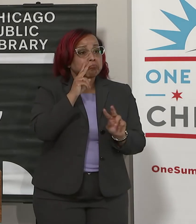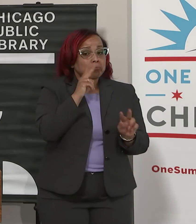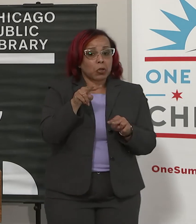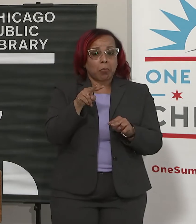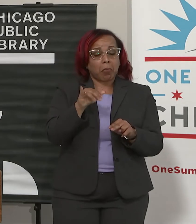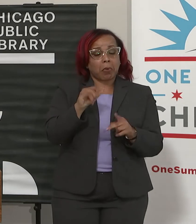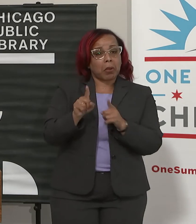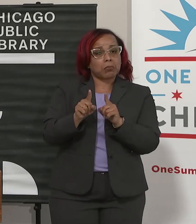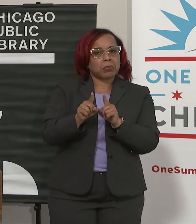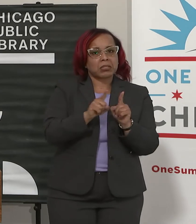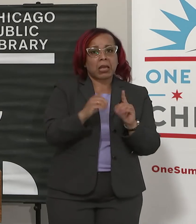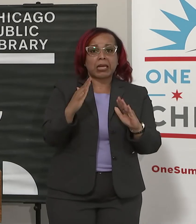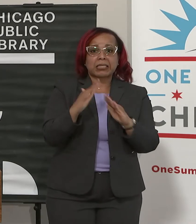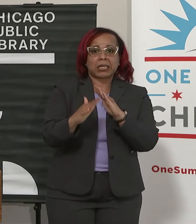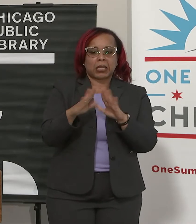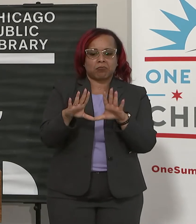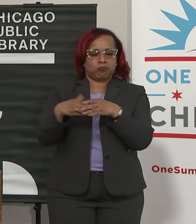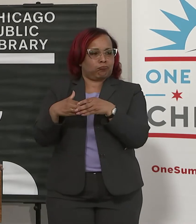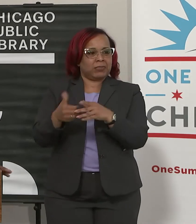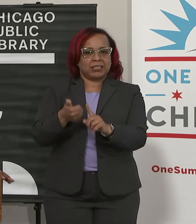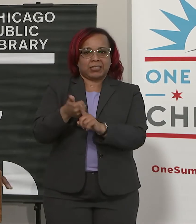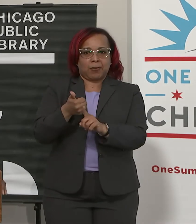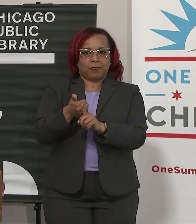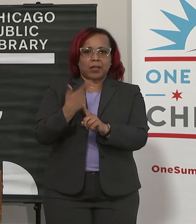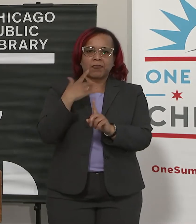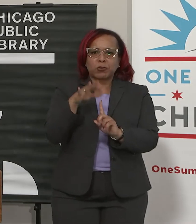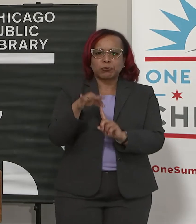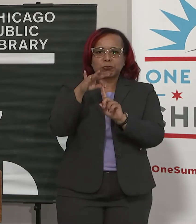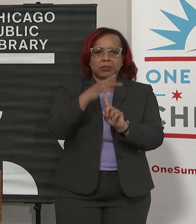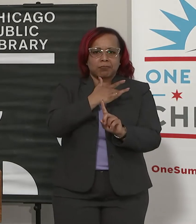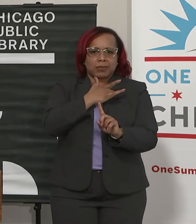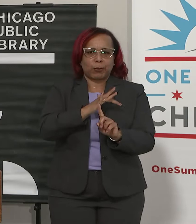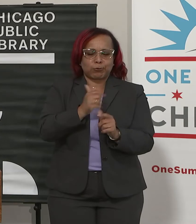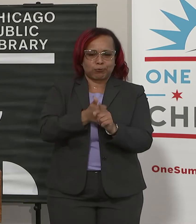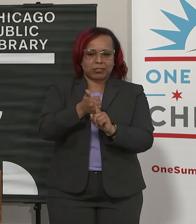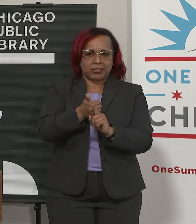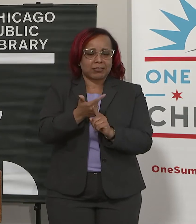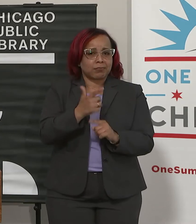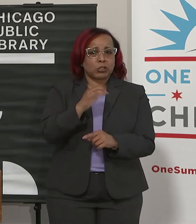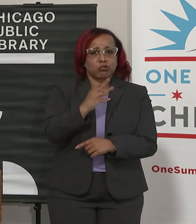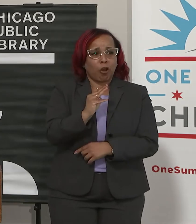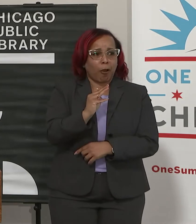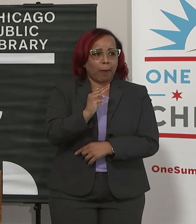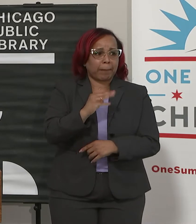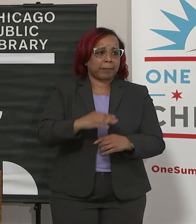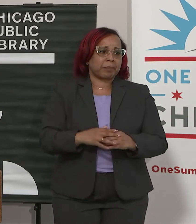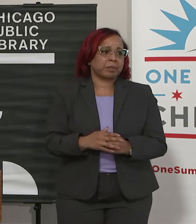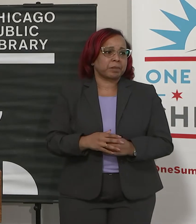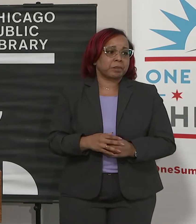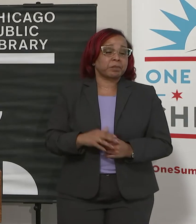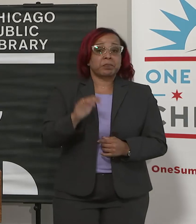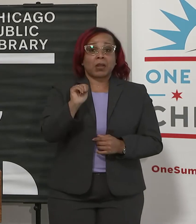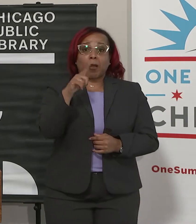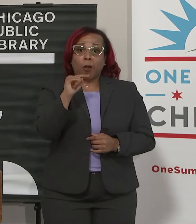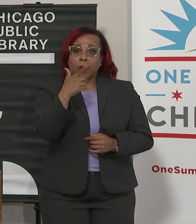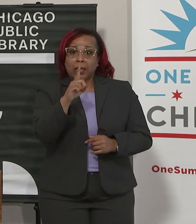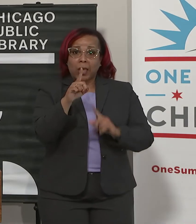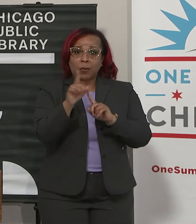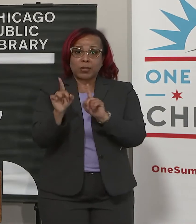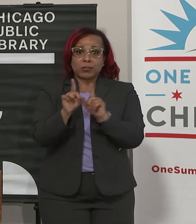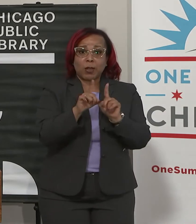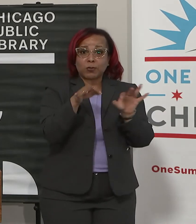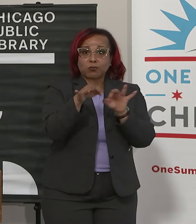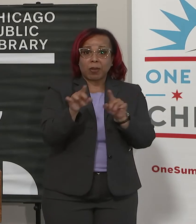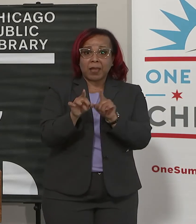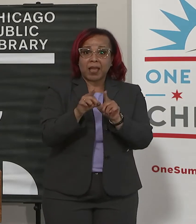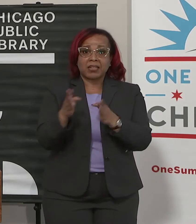upon as a city unto itself with unique characteristics and charm. But Altgeld is also